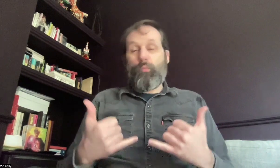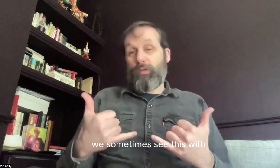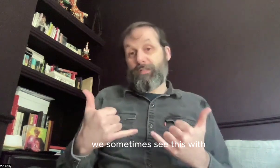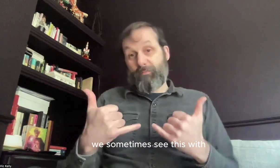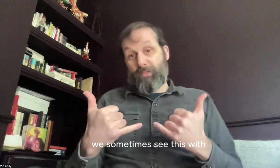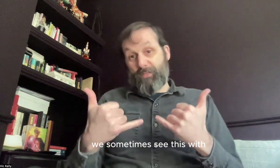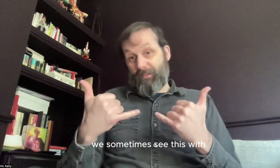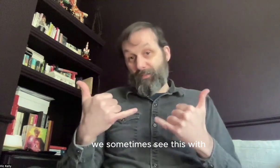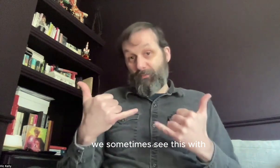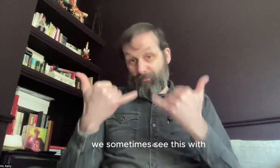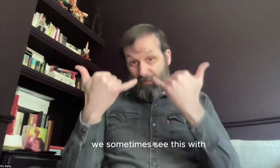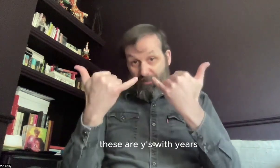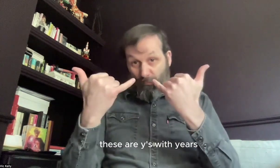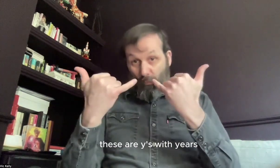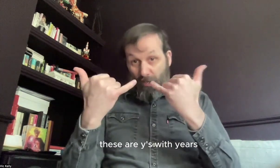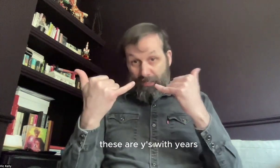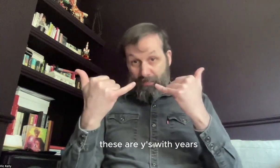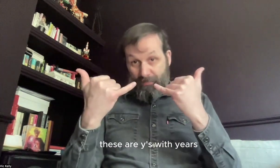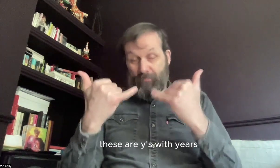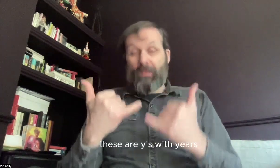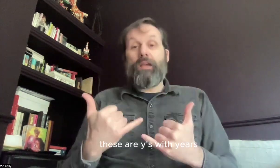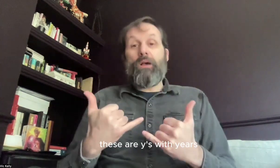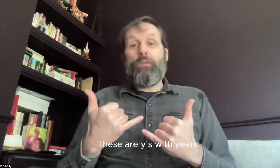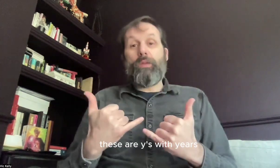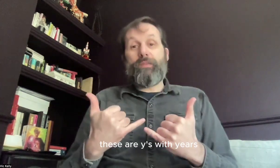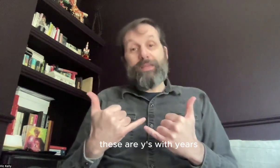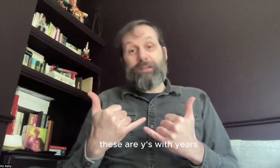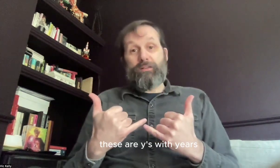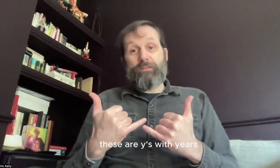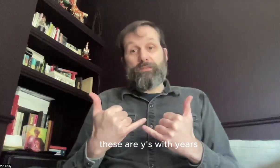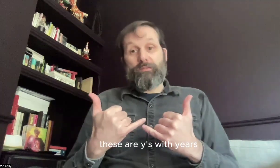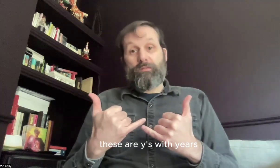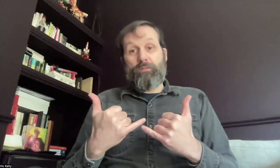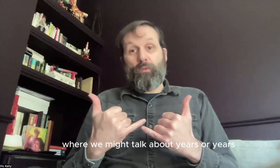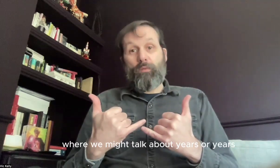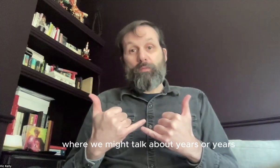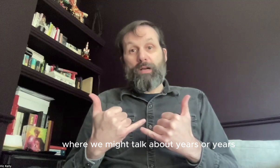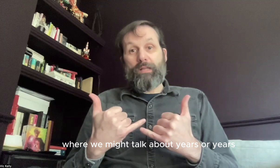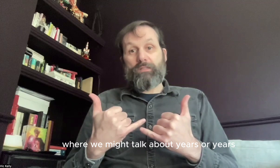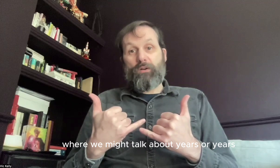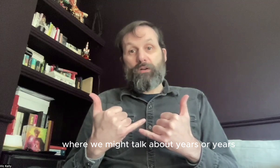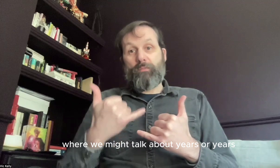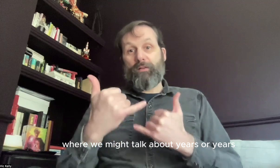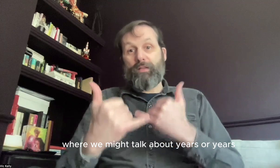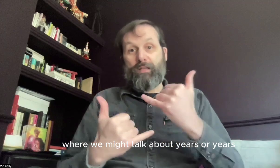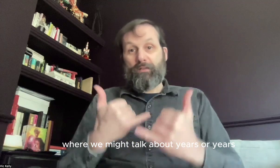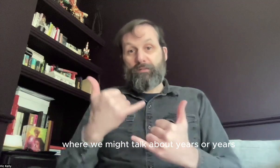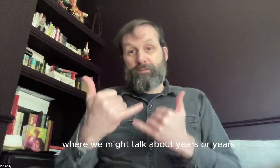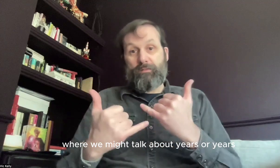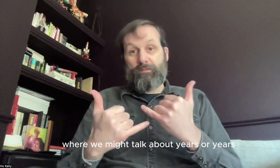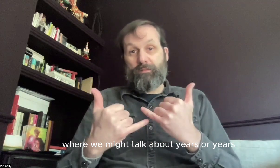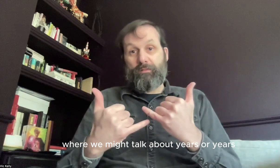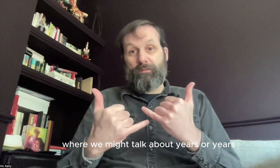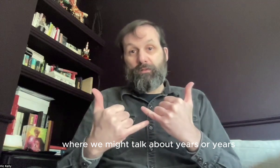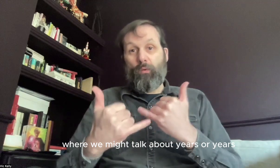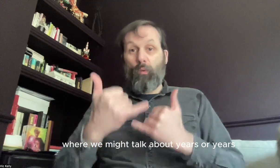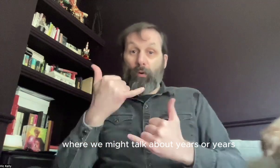We sometimes see this with these are Ys, with years, where we might talk about years